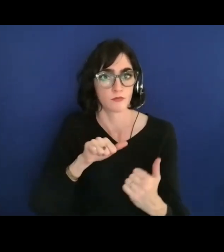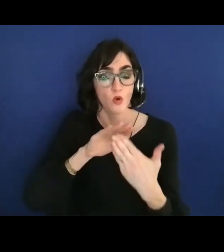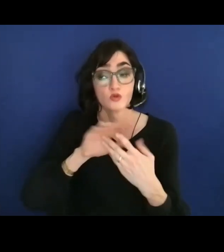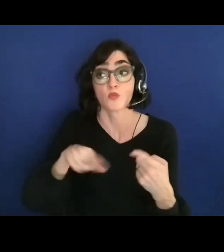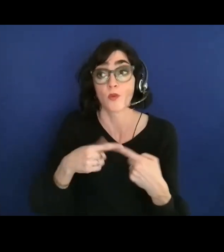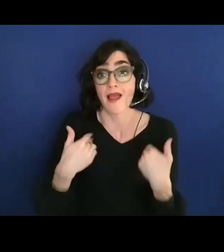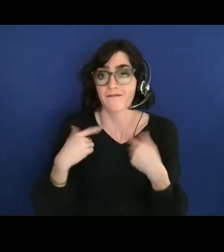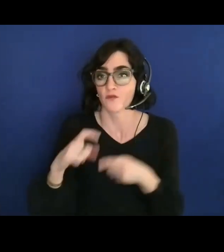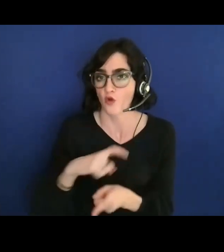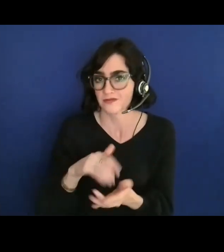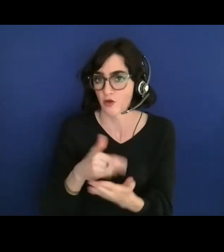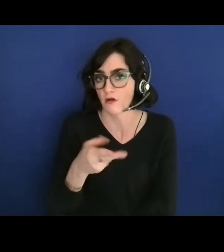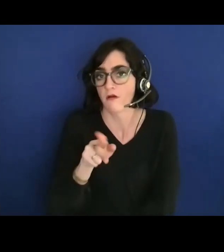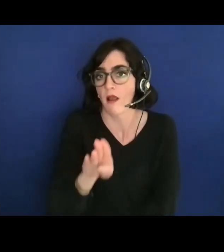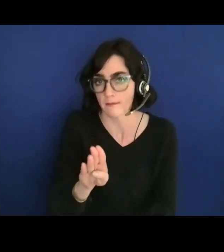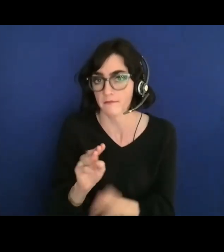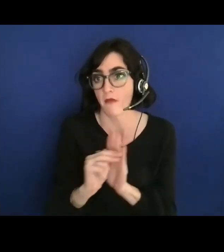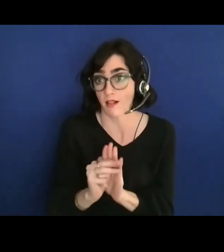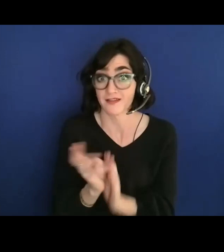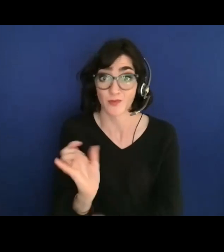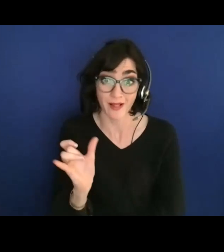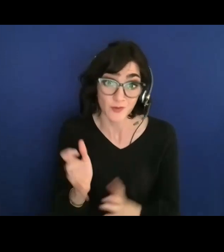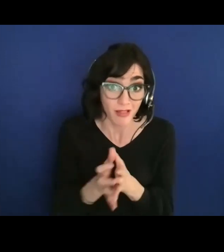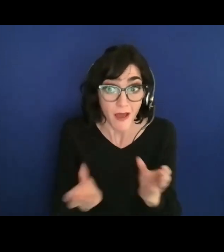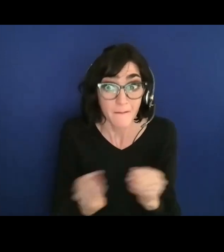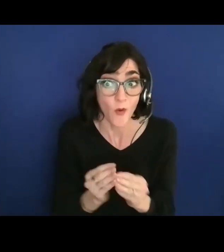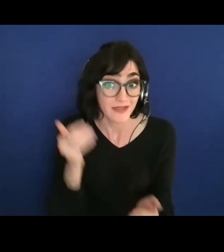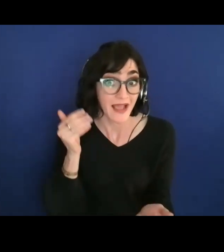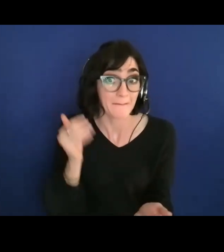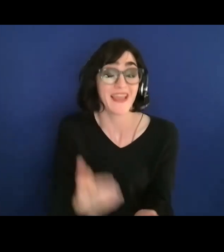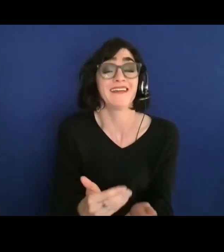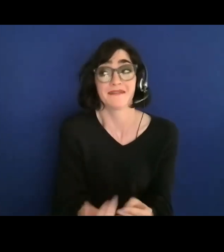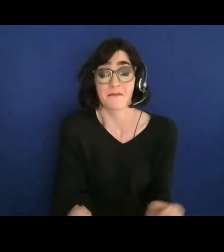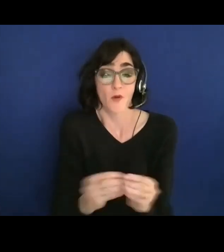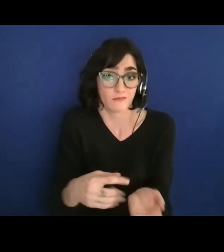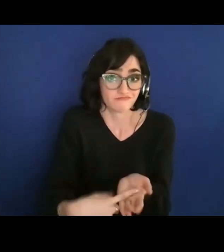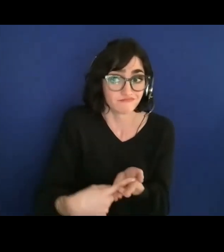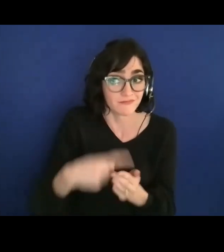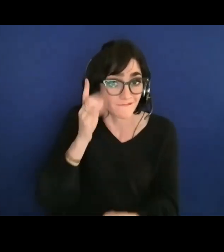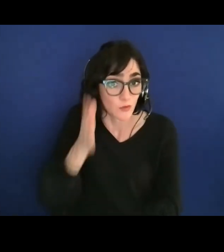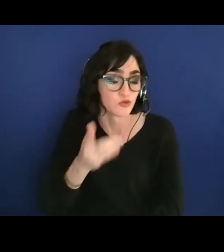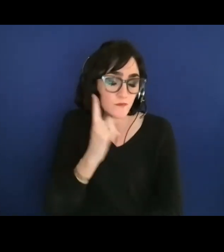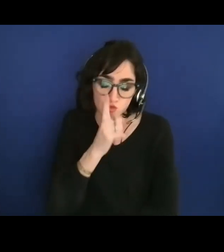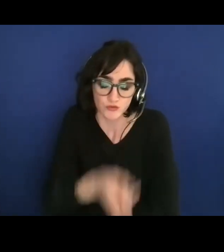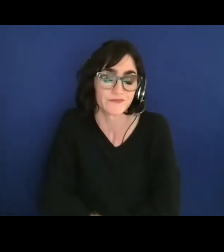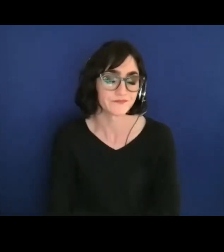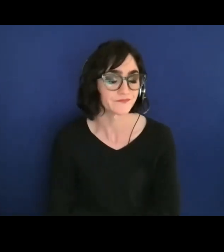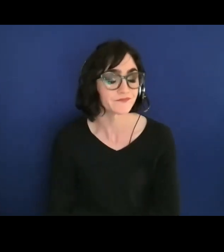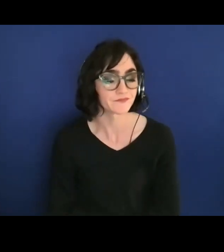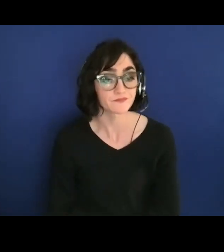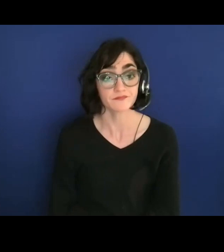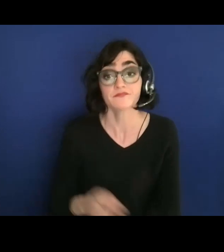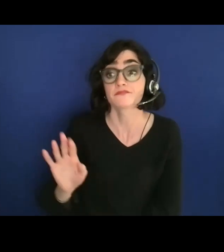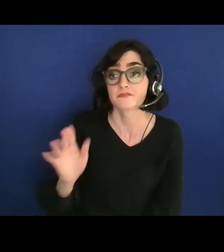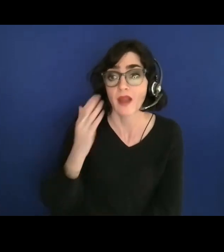model as well. So much more to come, and yeah, more discussions here in the future, I am sure. And I don't know if